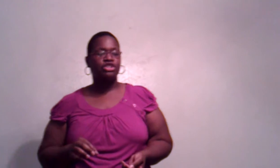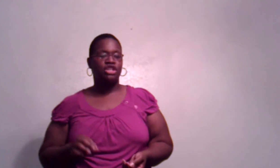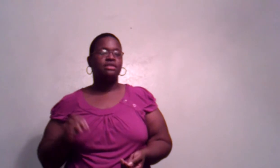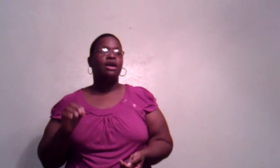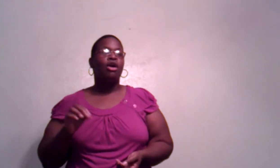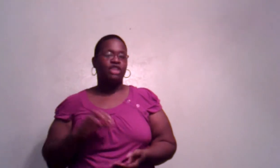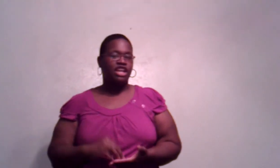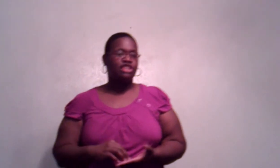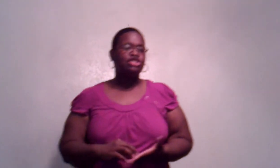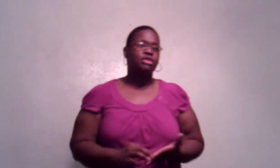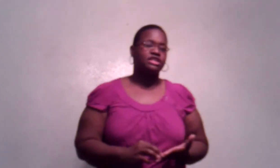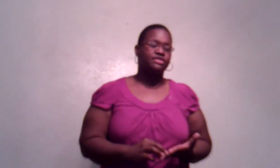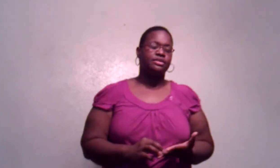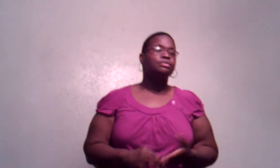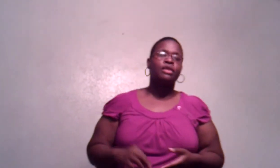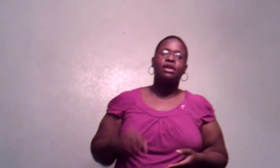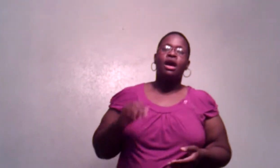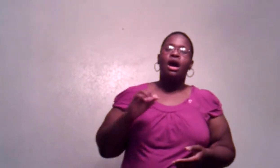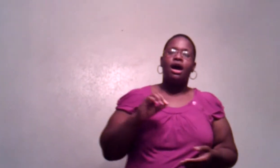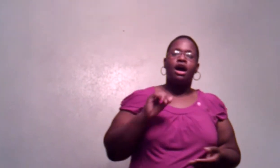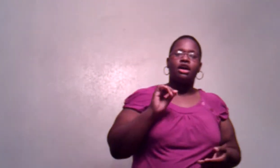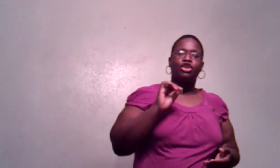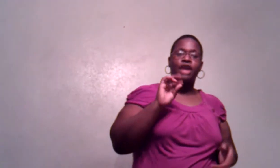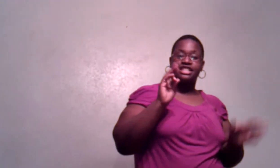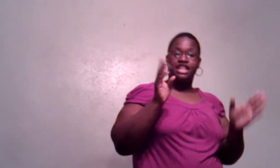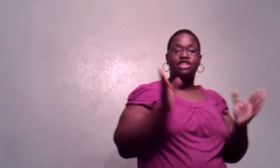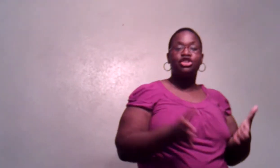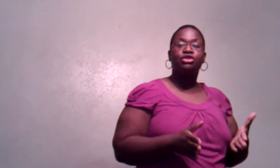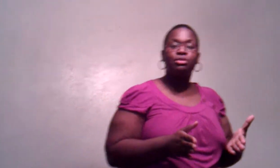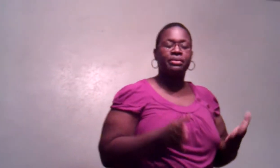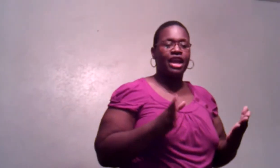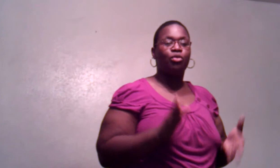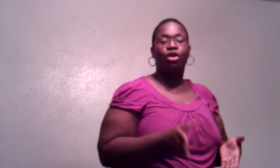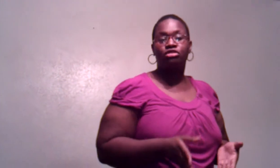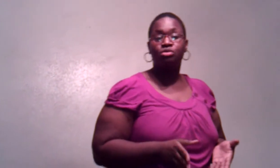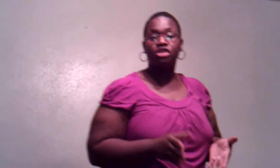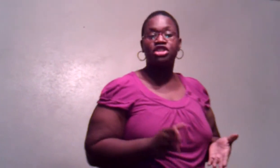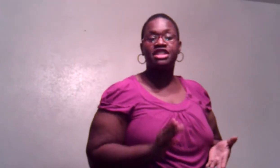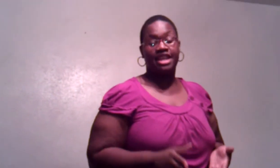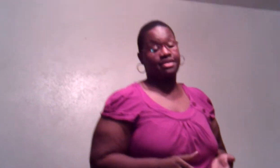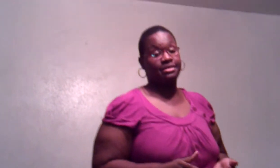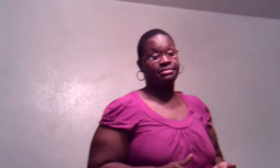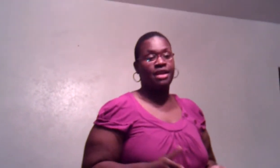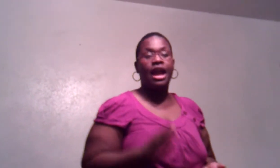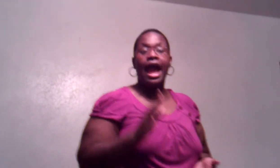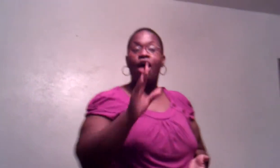worksheet on energy transfer. You guys can get into your group and work on this worksheet together.